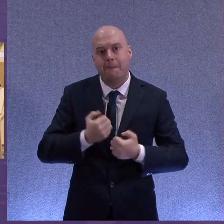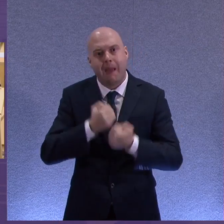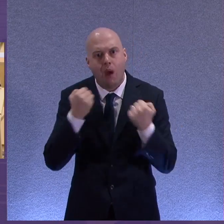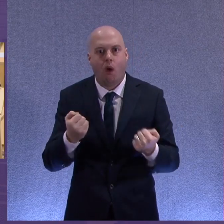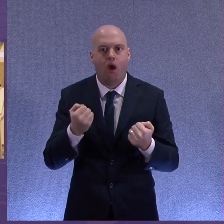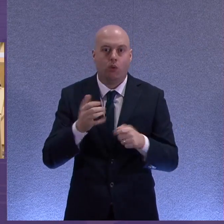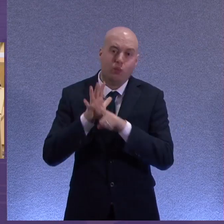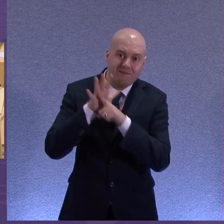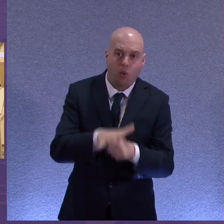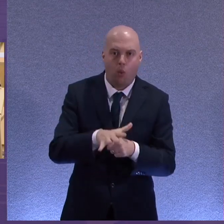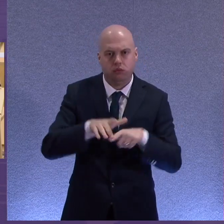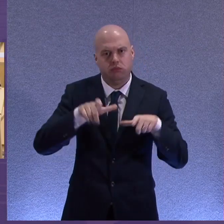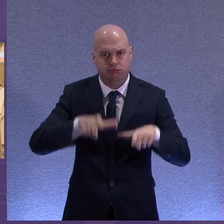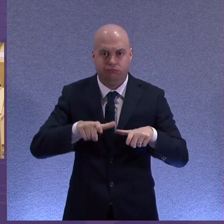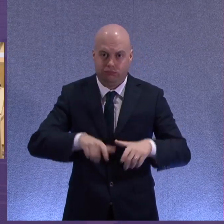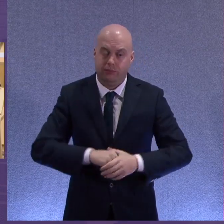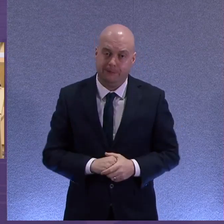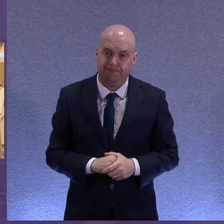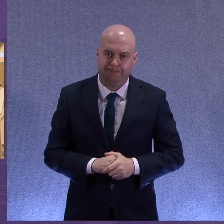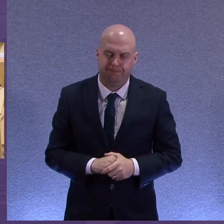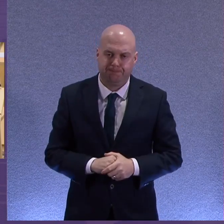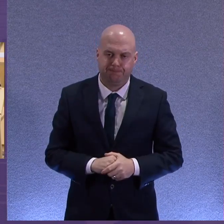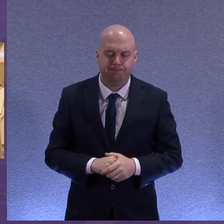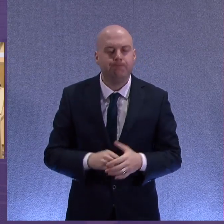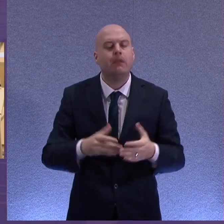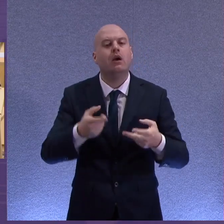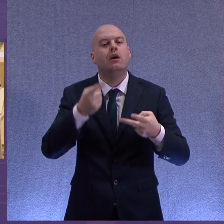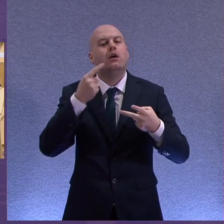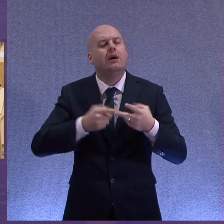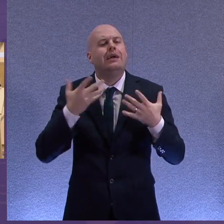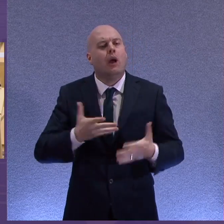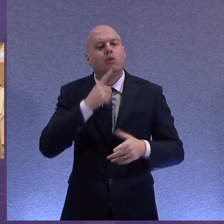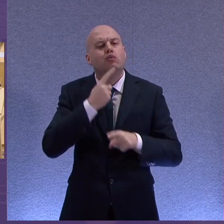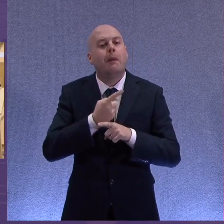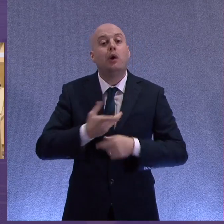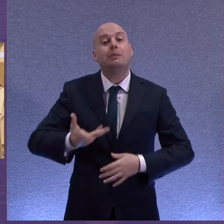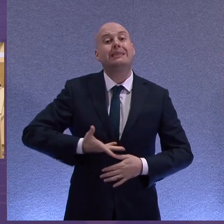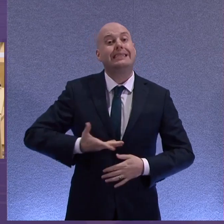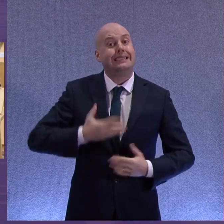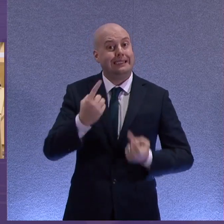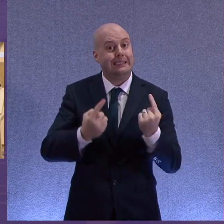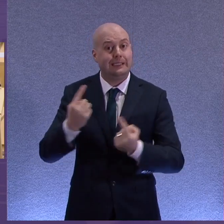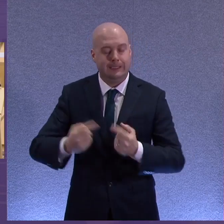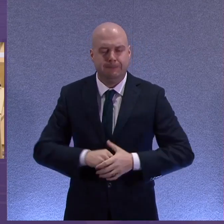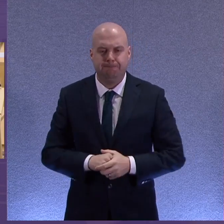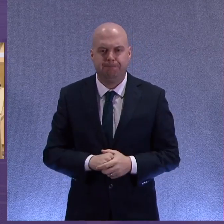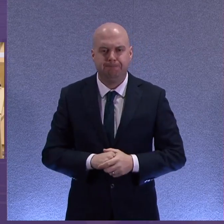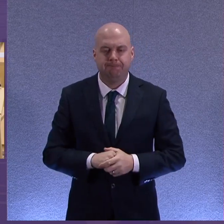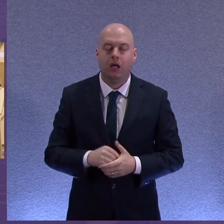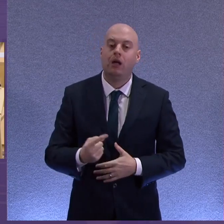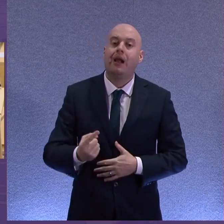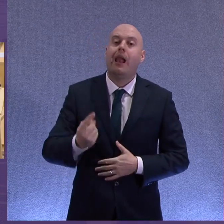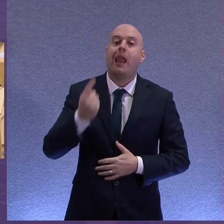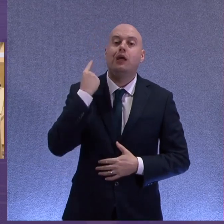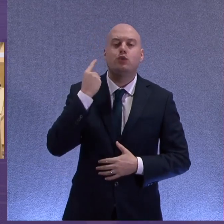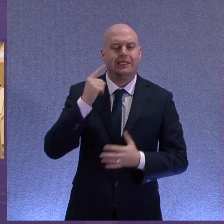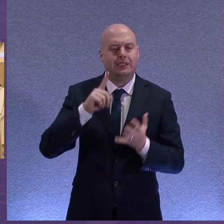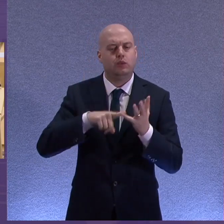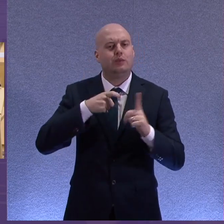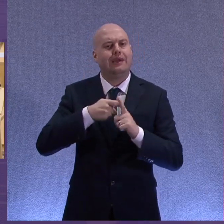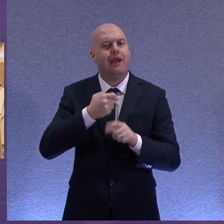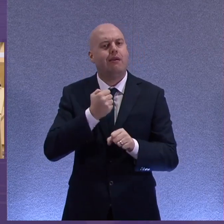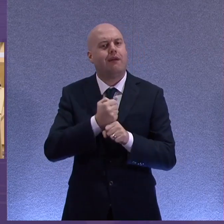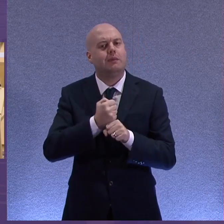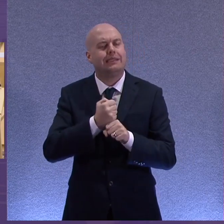of the current situation for businesses. Since I addressed Parliament last week, the UK Government has taken helpful and